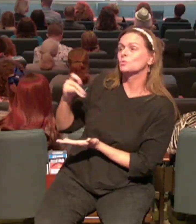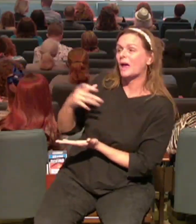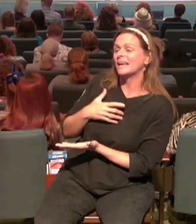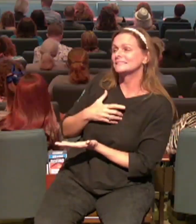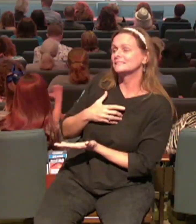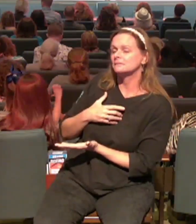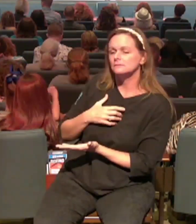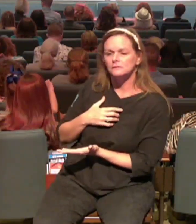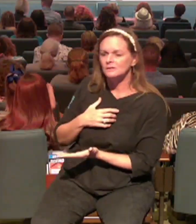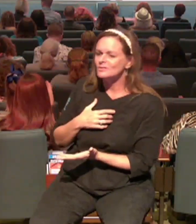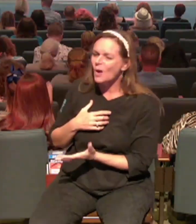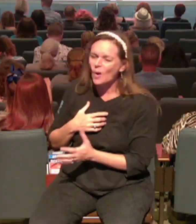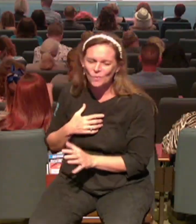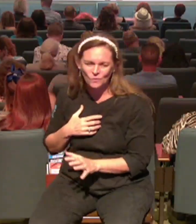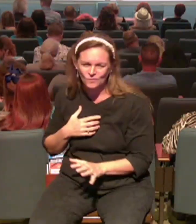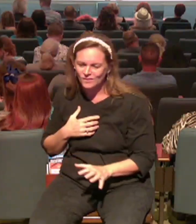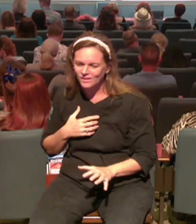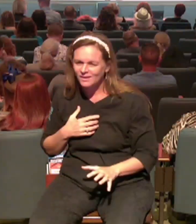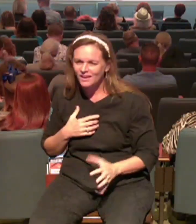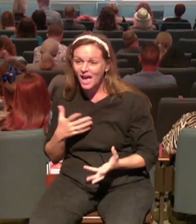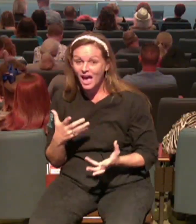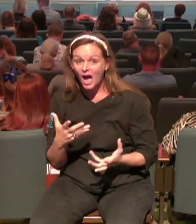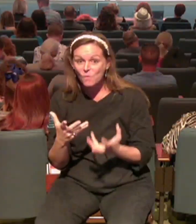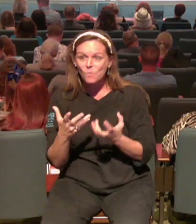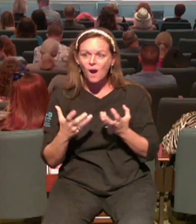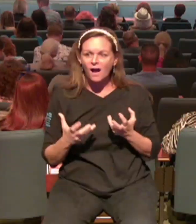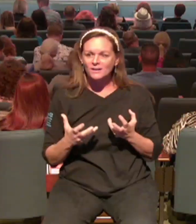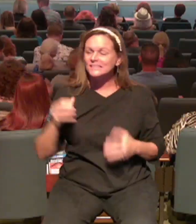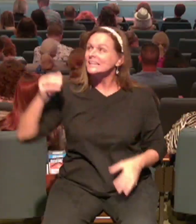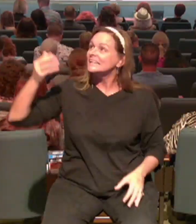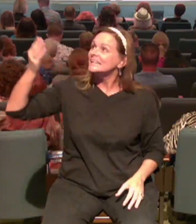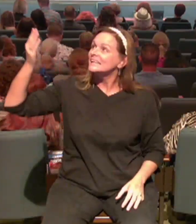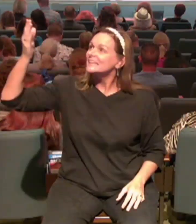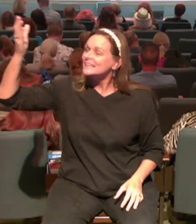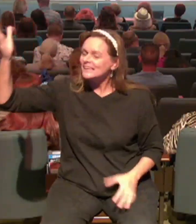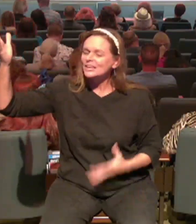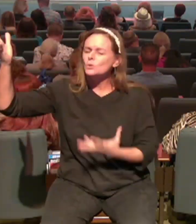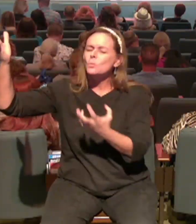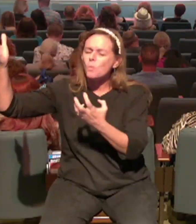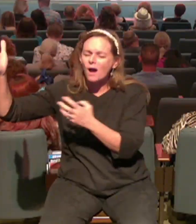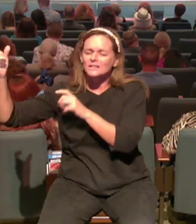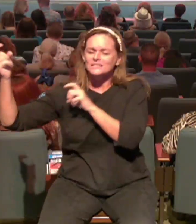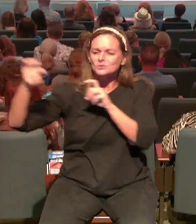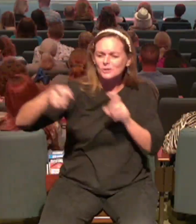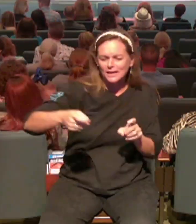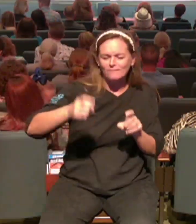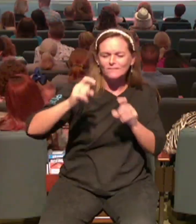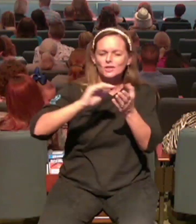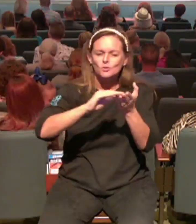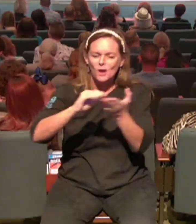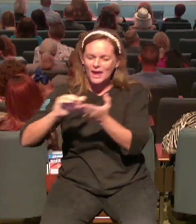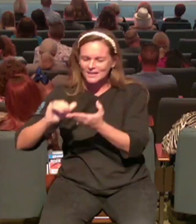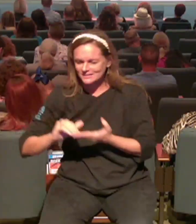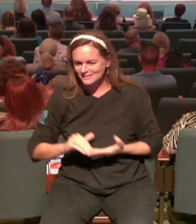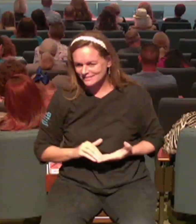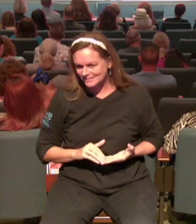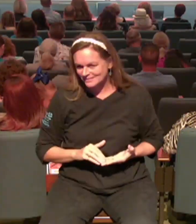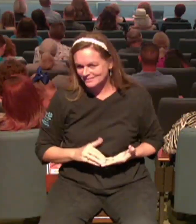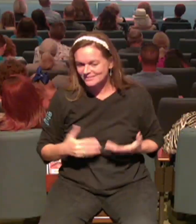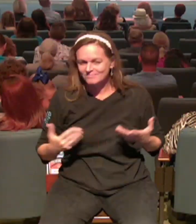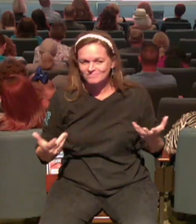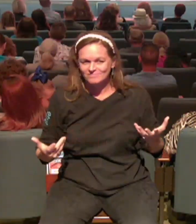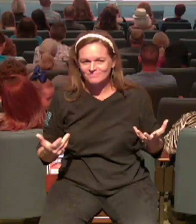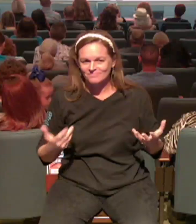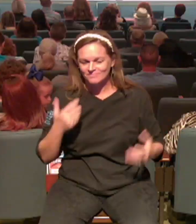could condemn you, but I don't want to condemn you, because I want you to live the life that you don't even know that you could step into. But if you'll step out